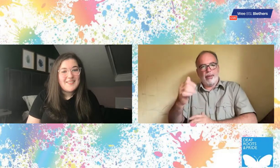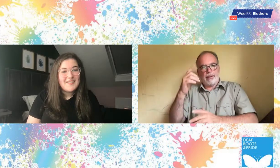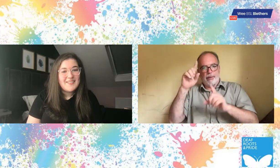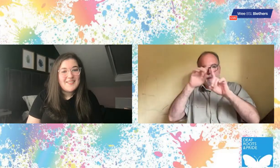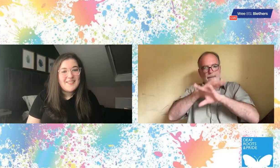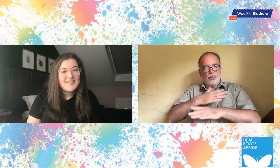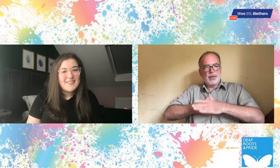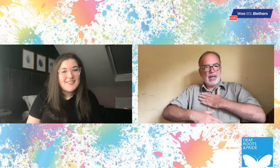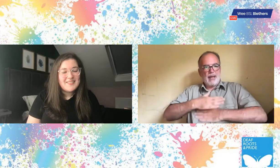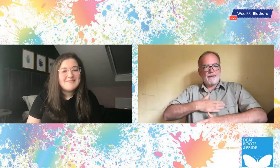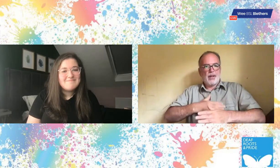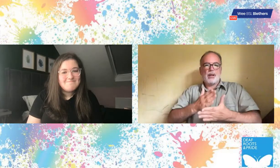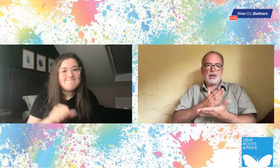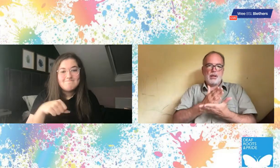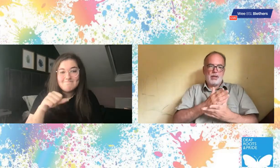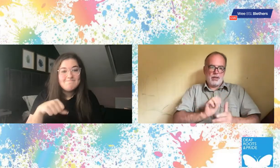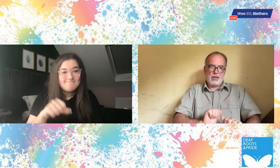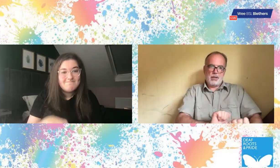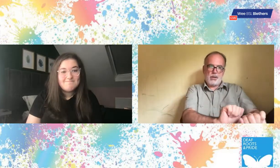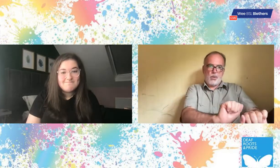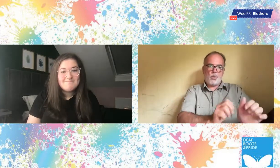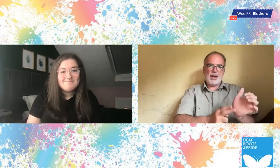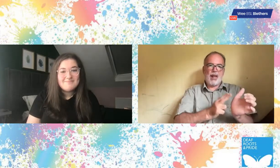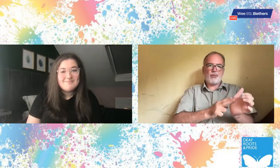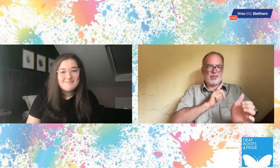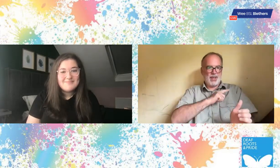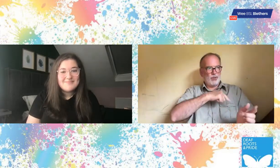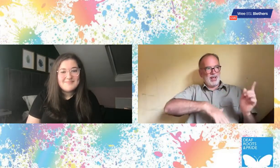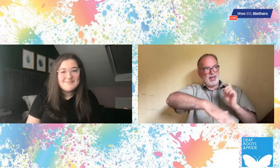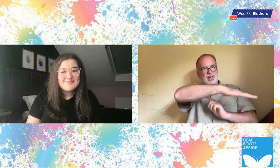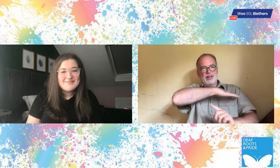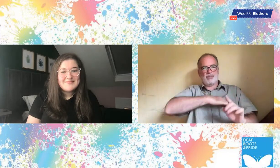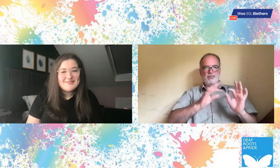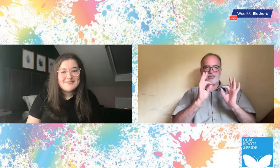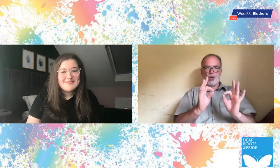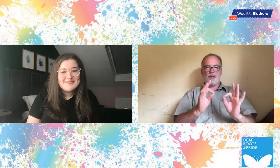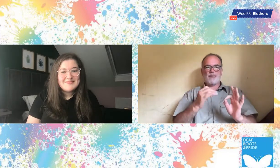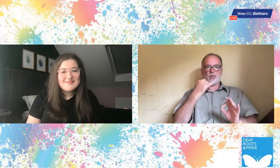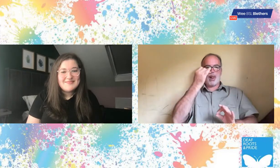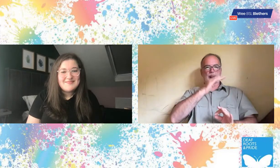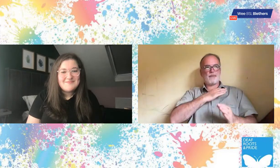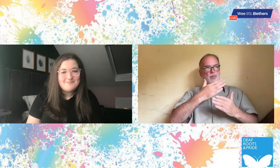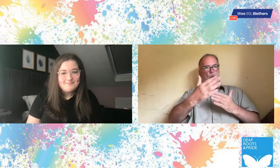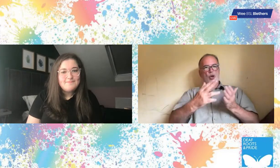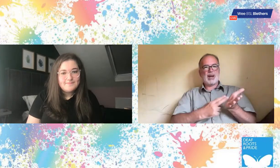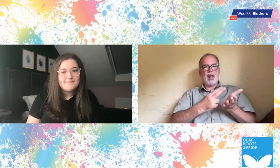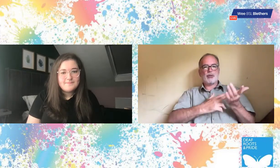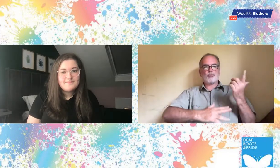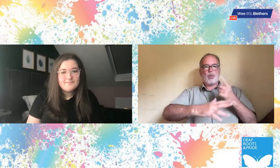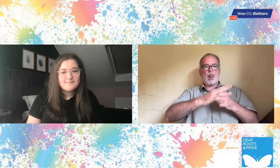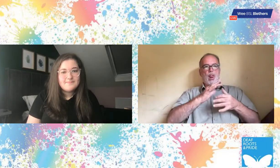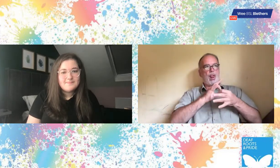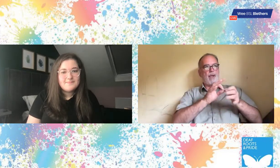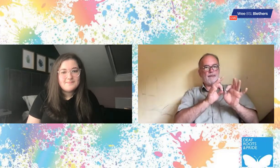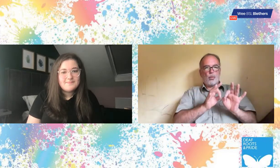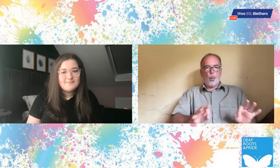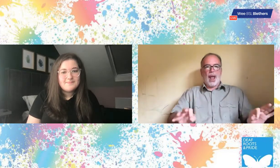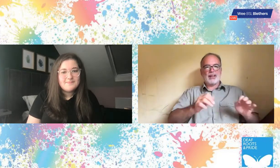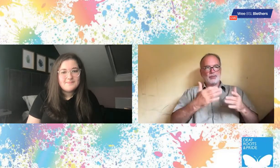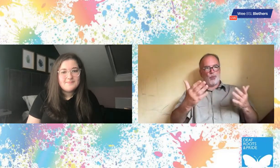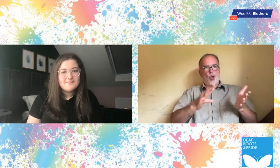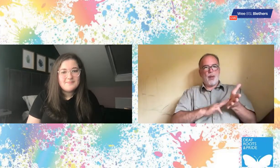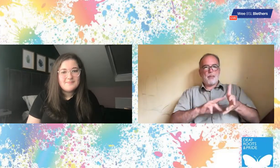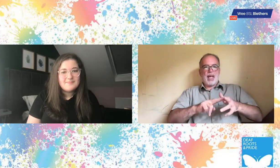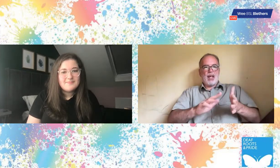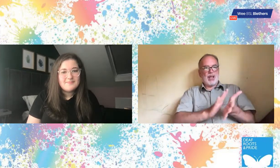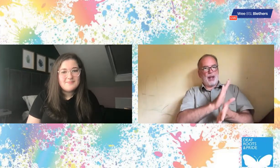any animal you touch, you have, the potential to change its behavior. So that's why a wildlife